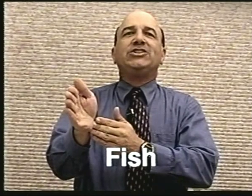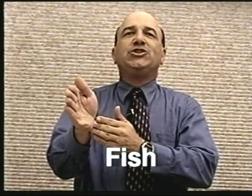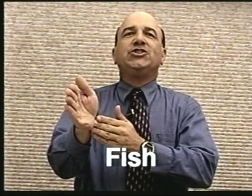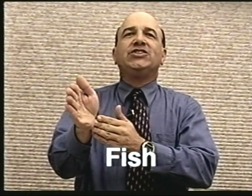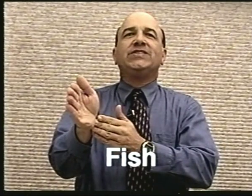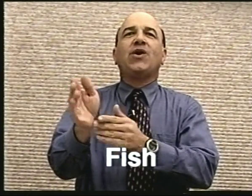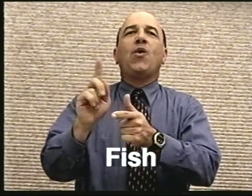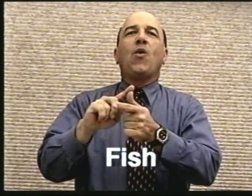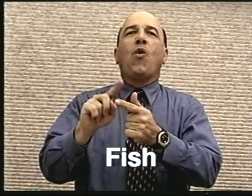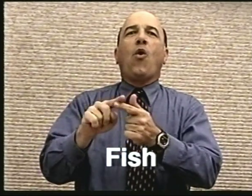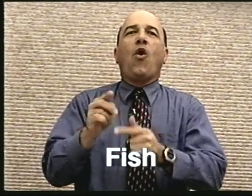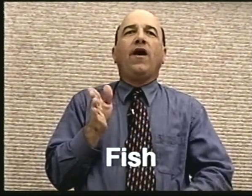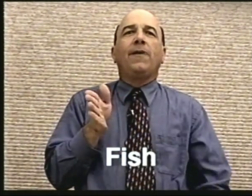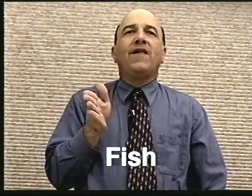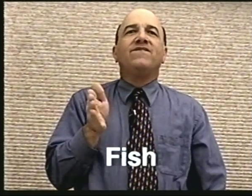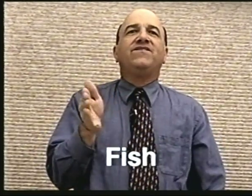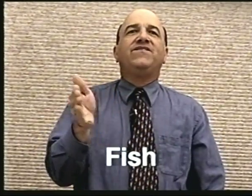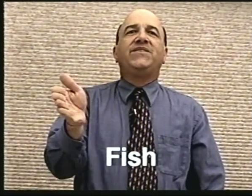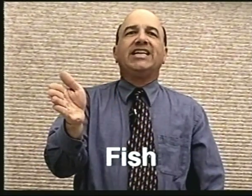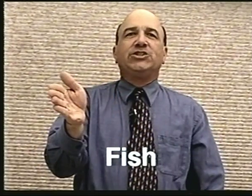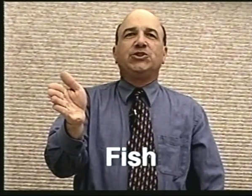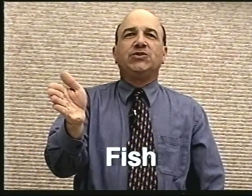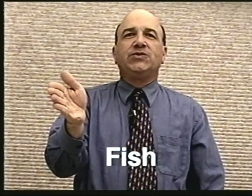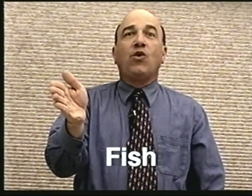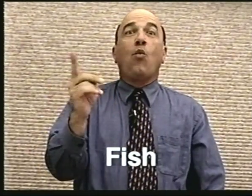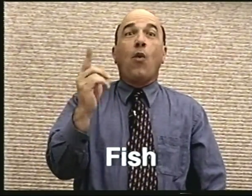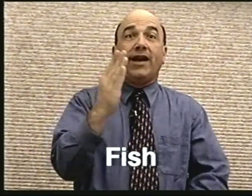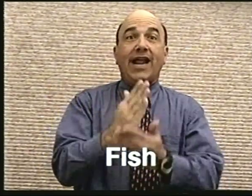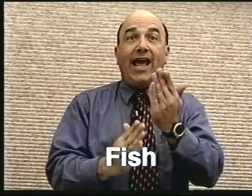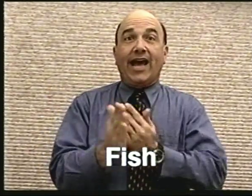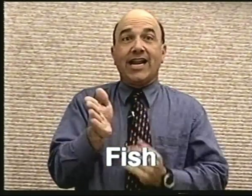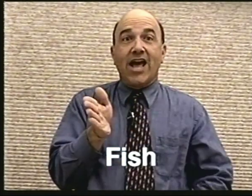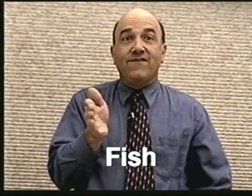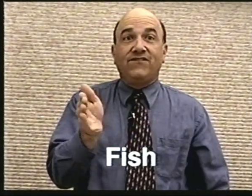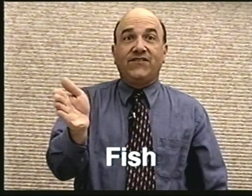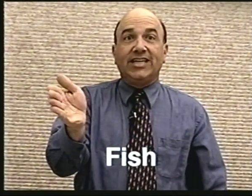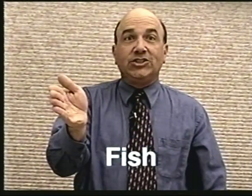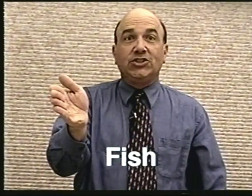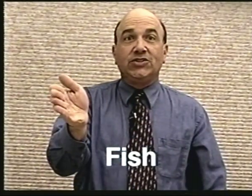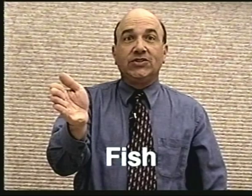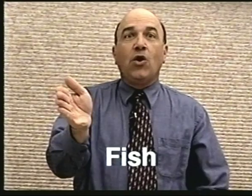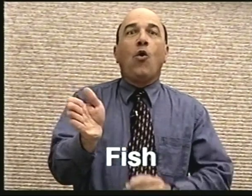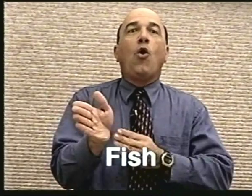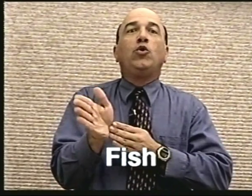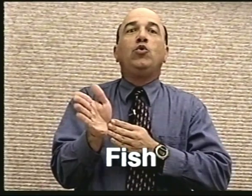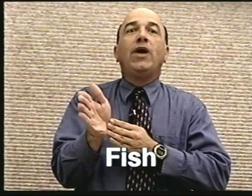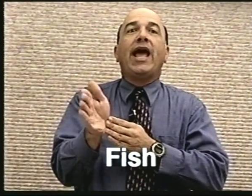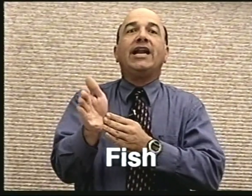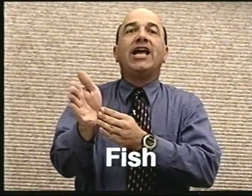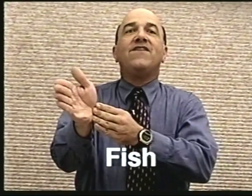Fish or fish. One hand fish or two hand